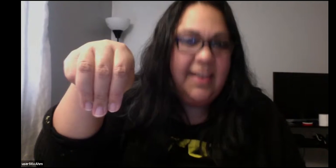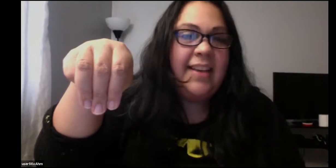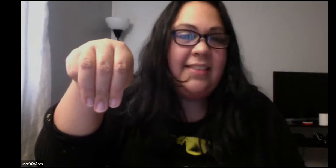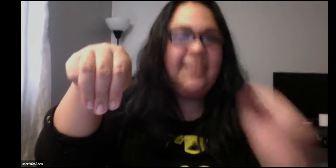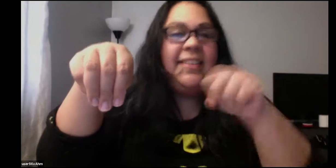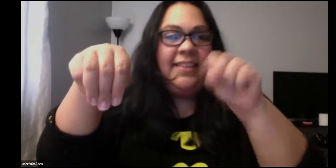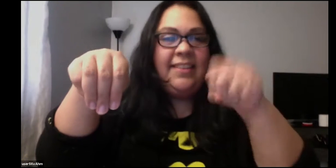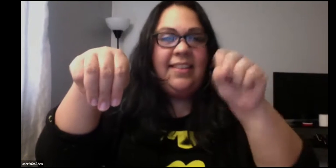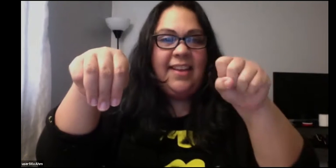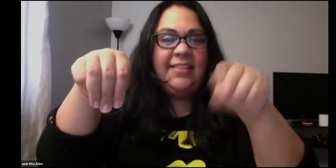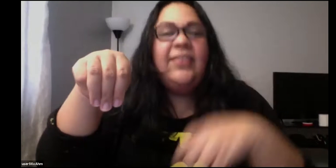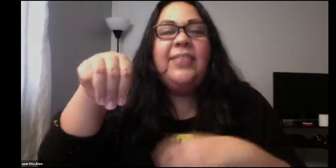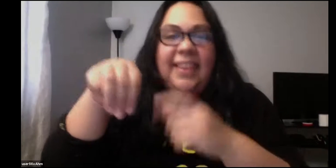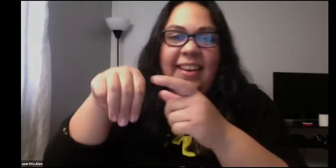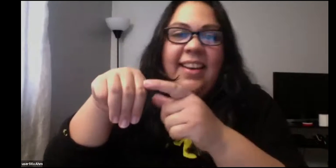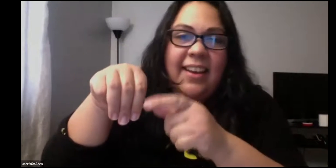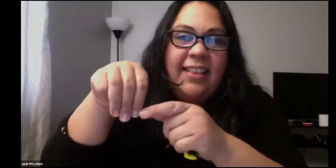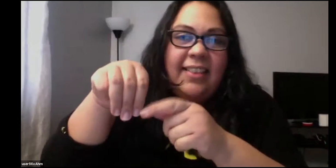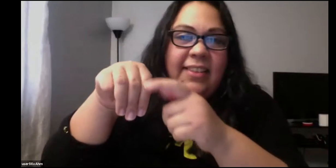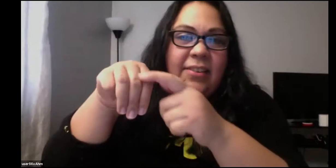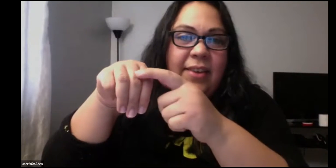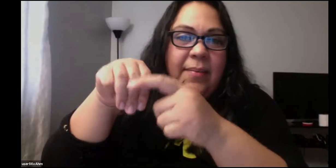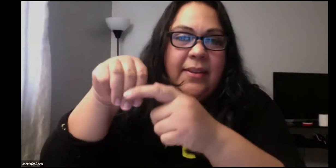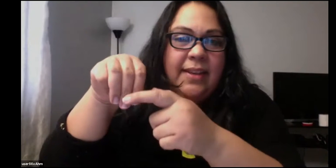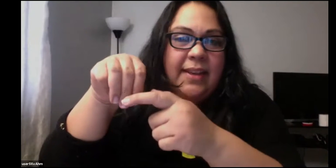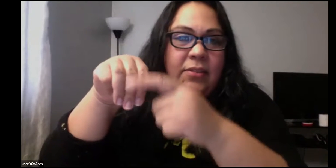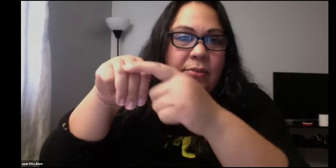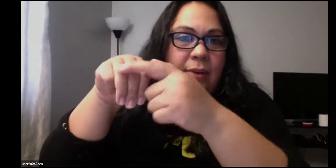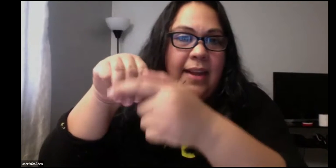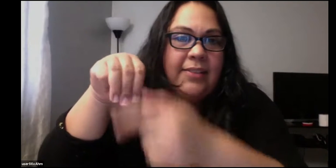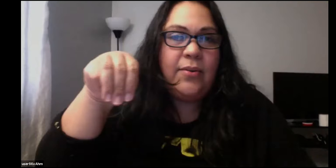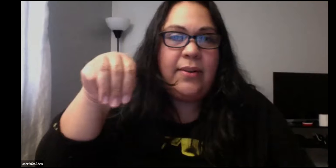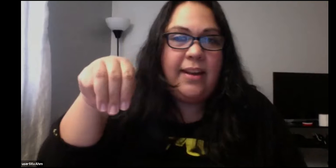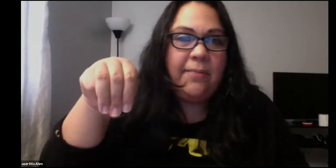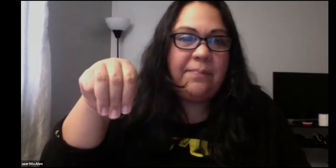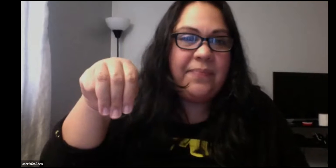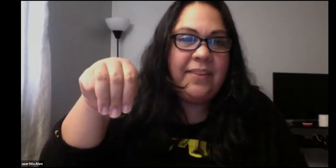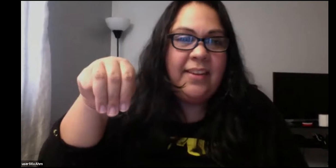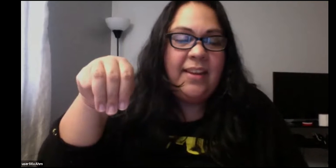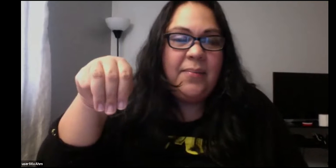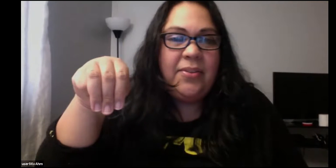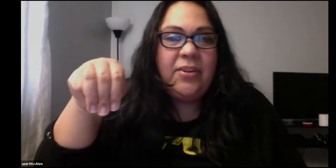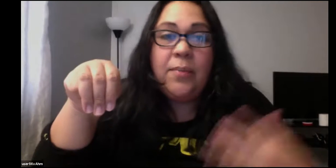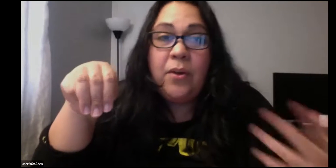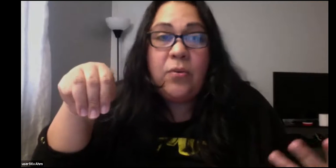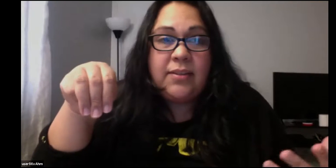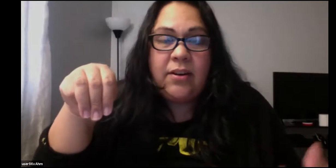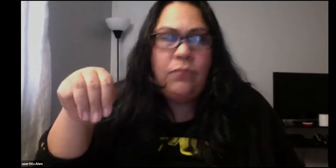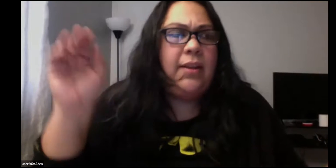Yes? Yes? Okay. I think so, yeah, because it has those 3 lines going down. But there's some other ones that are really